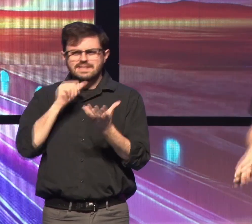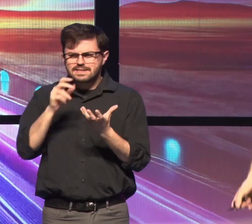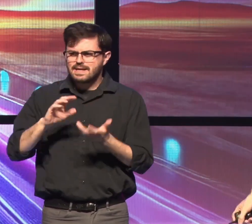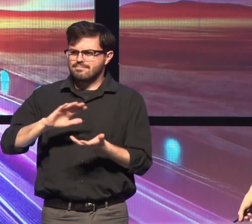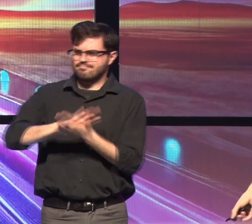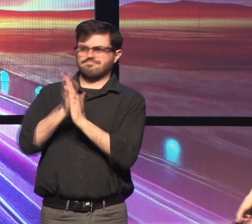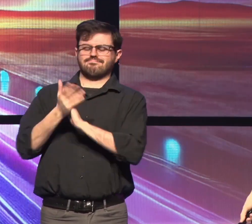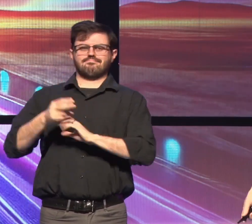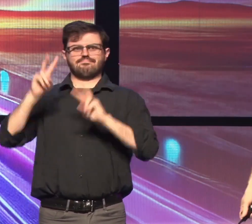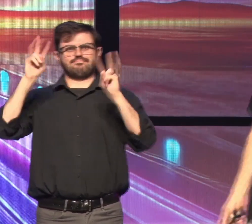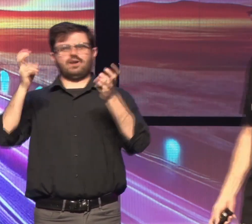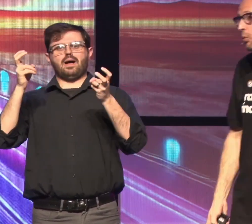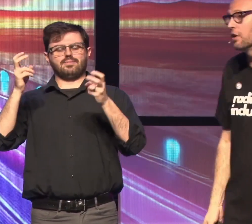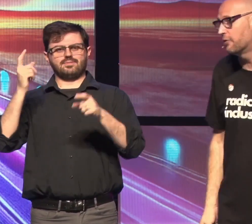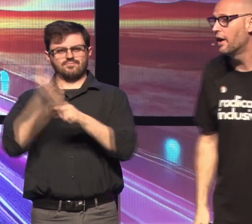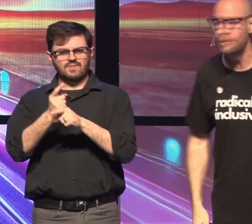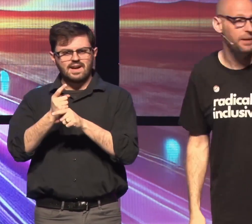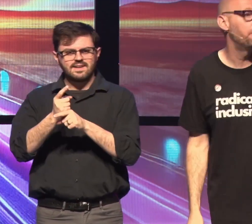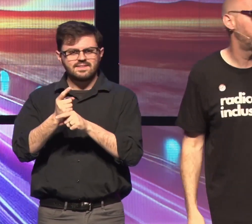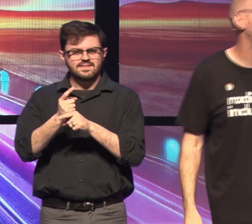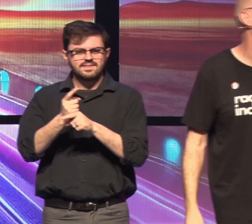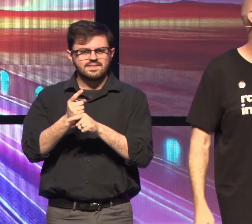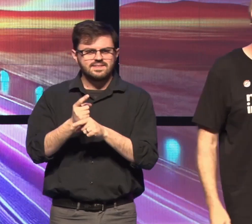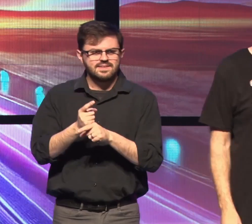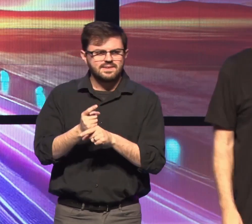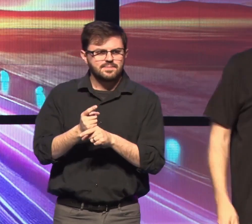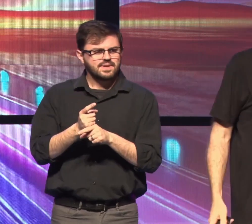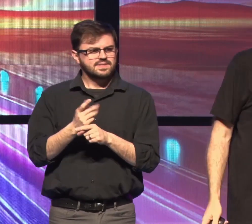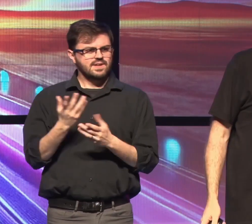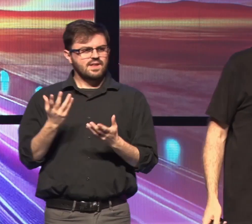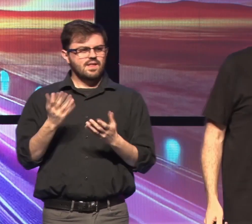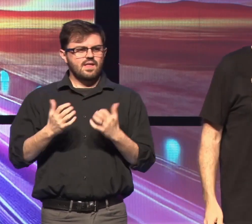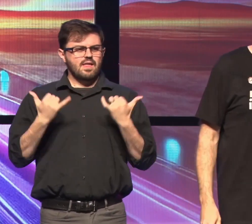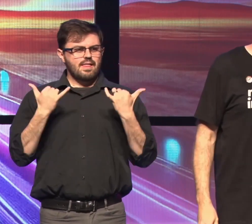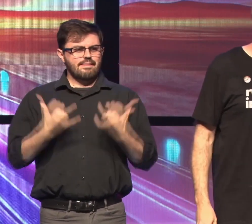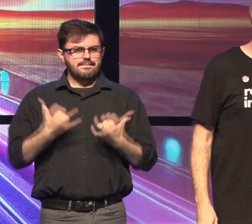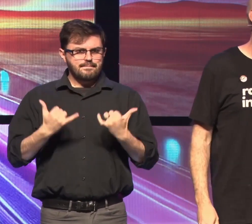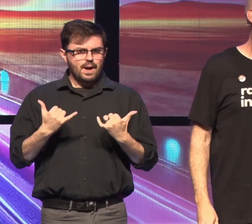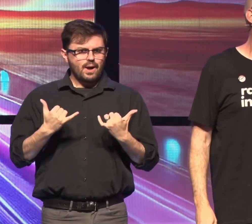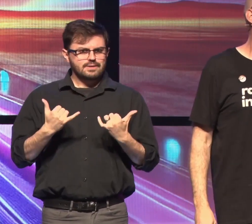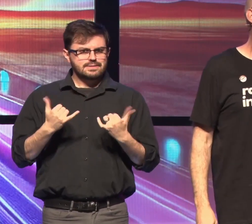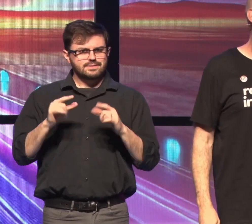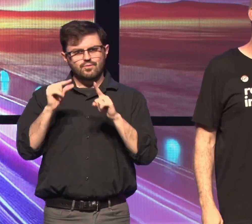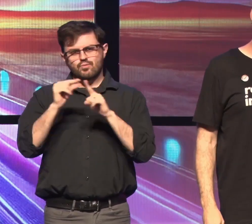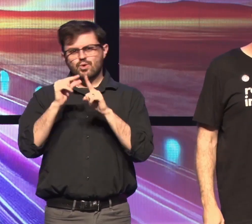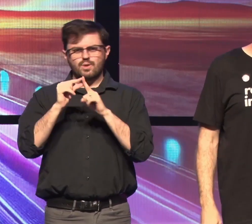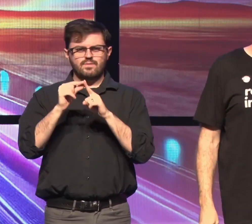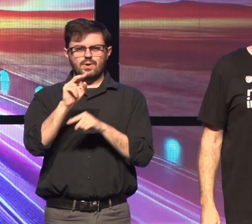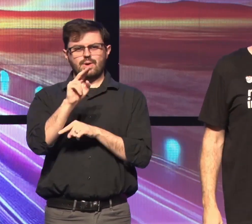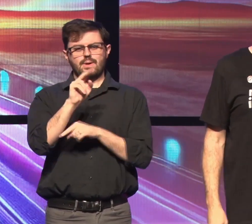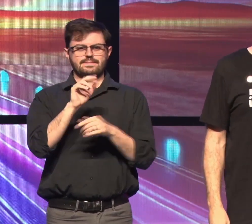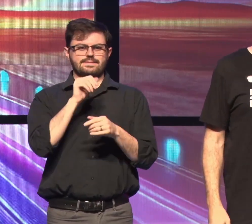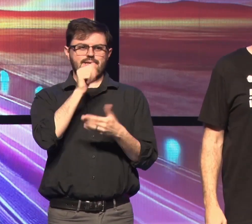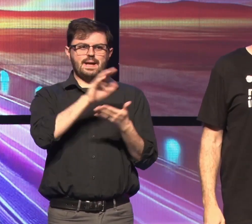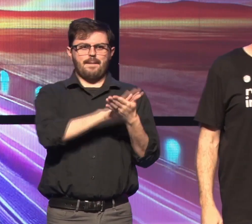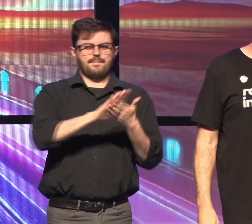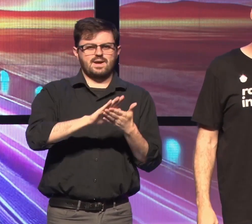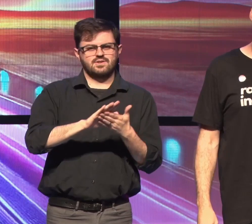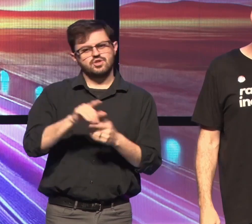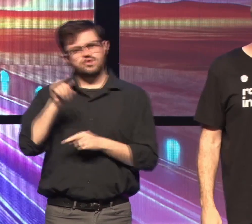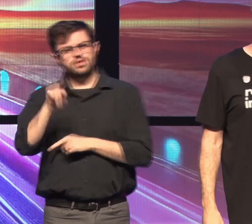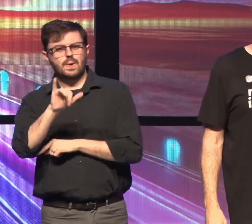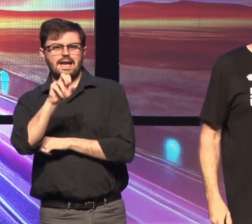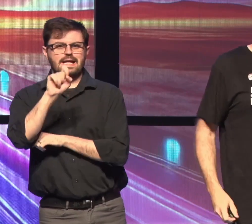right? Let's be honest. Like the modern word for impure is like, you're an issue. Like you're an issue to this world. Like